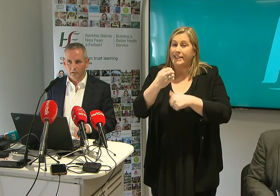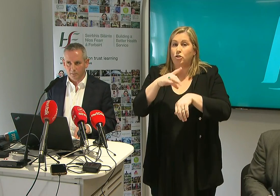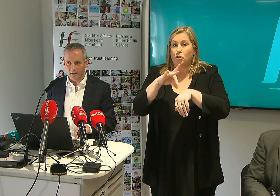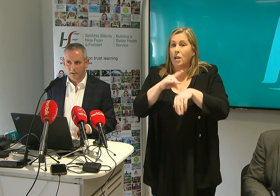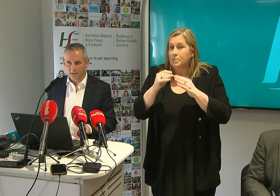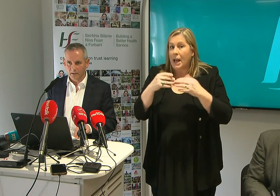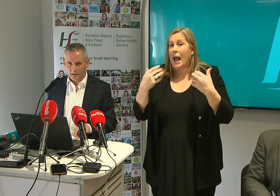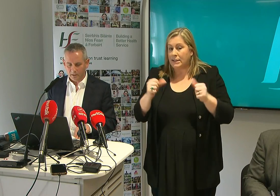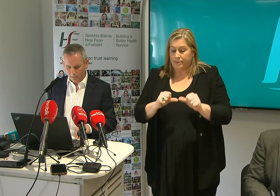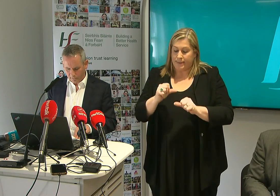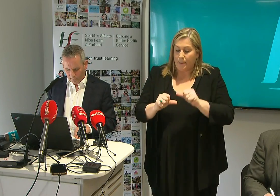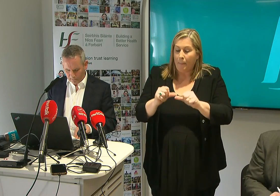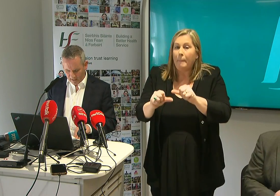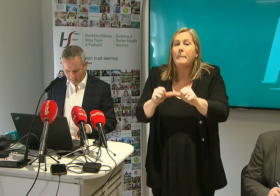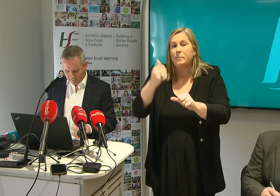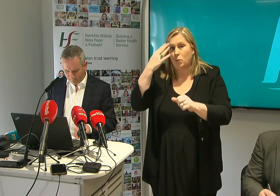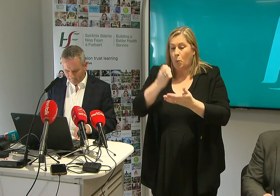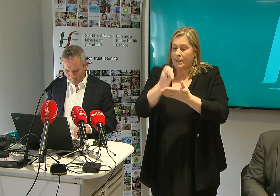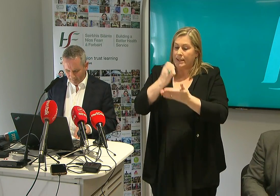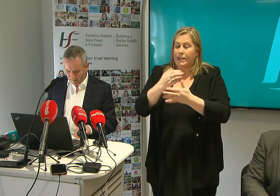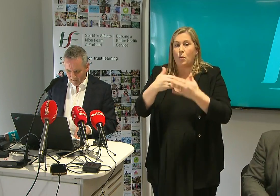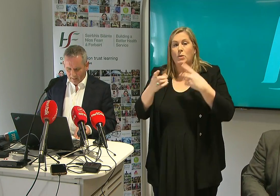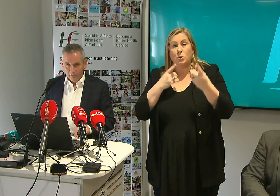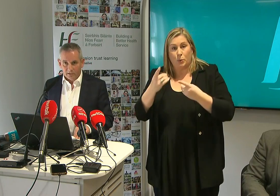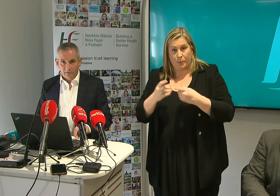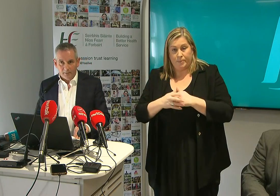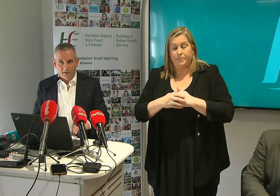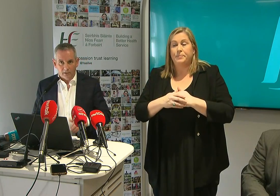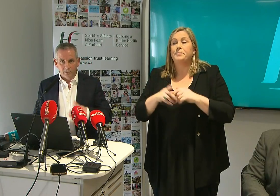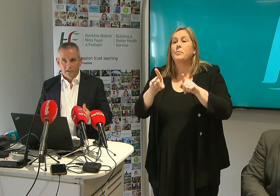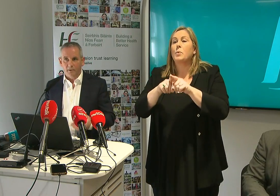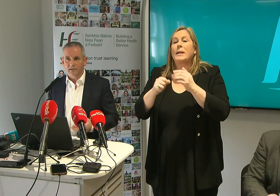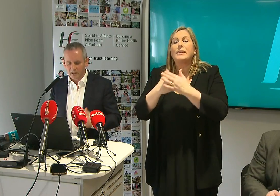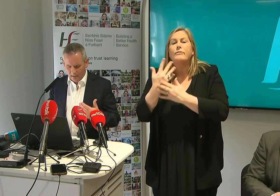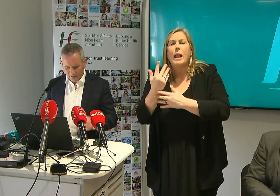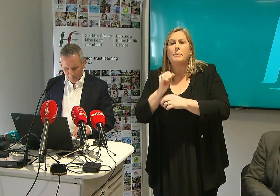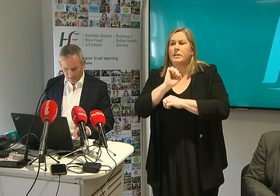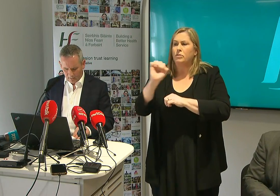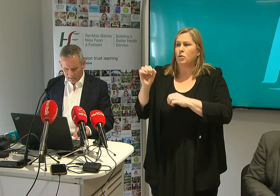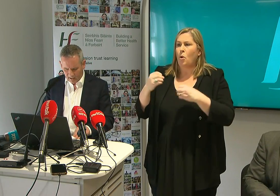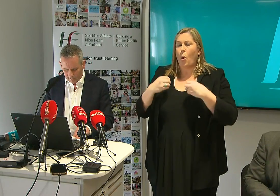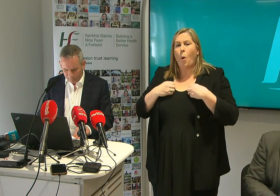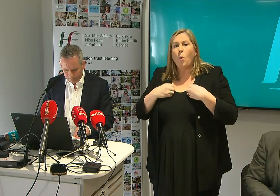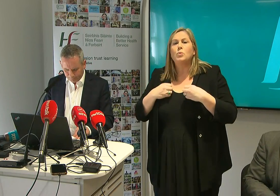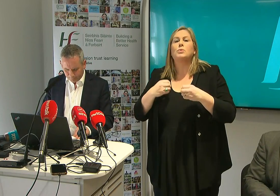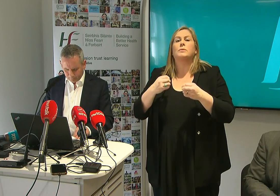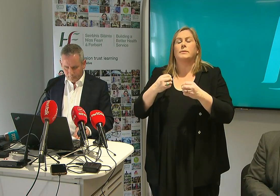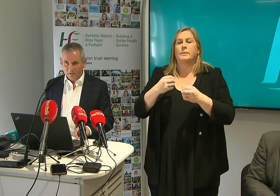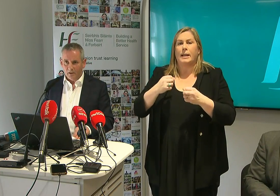working through those pathways and has worked through those plans. They're also developing their own surge capacity in terms of how they scale